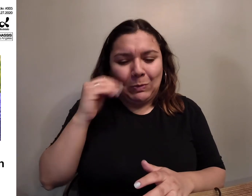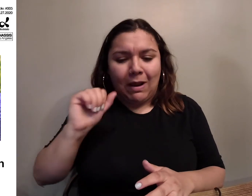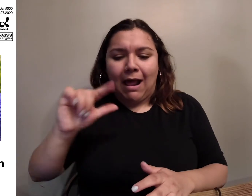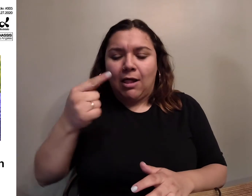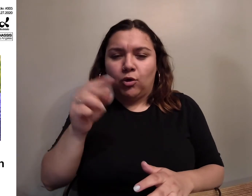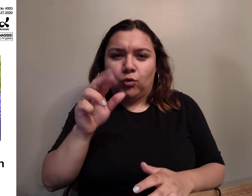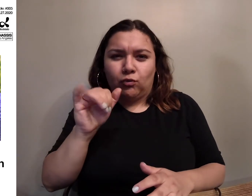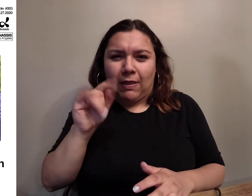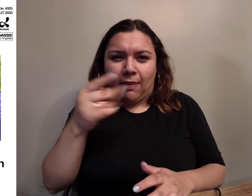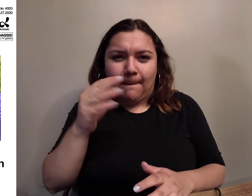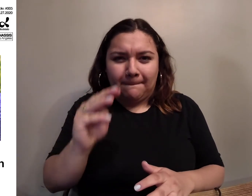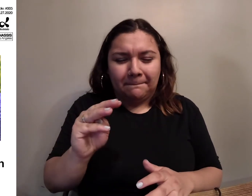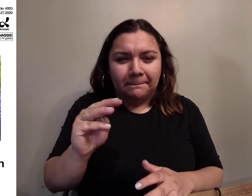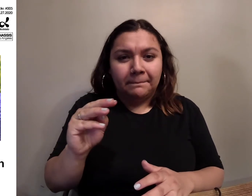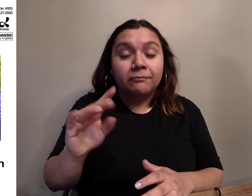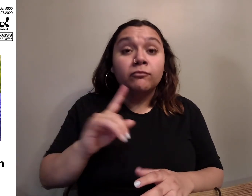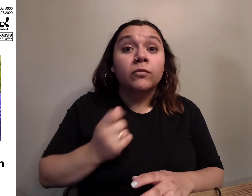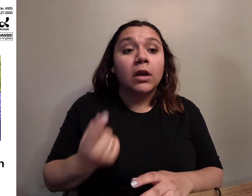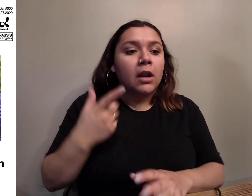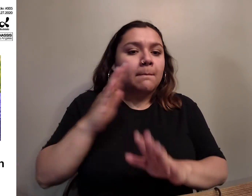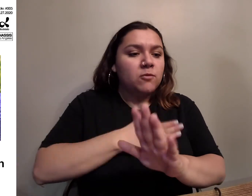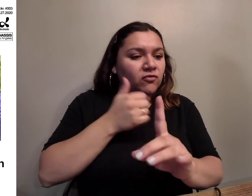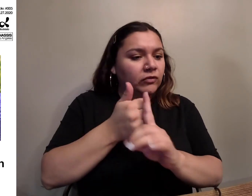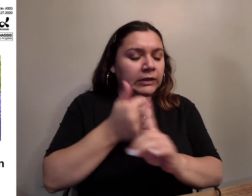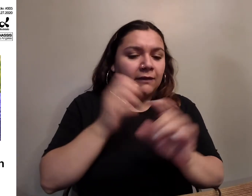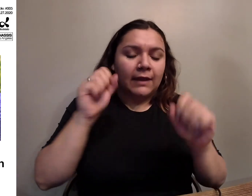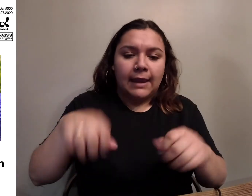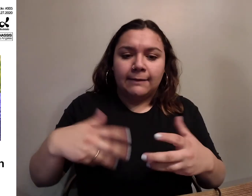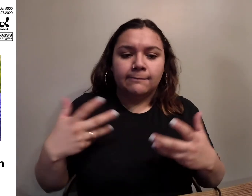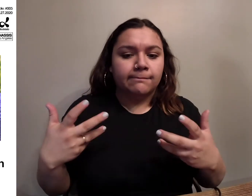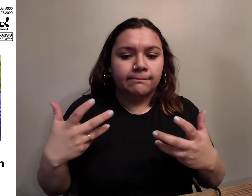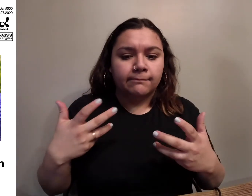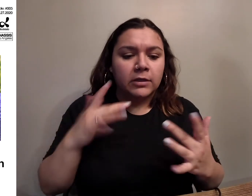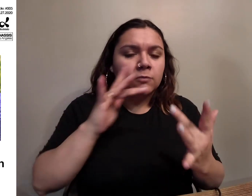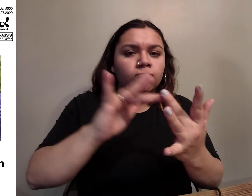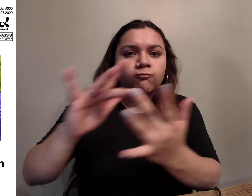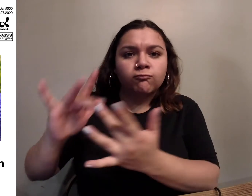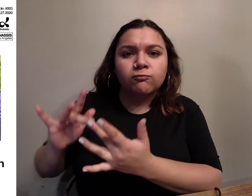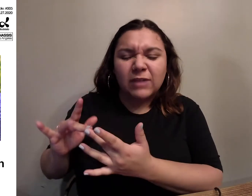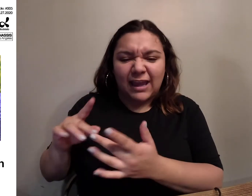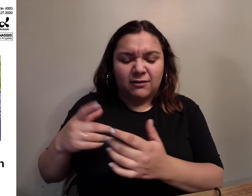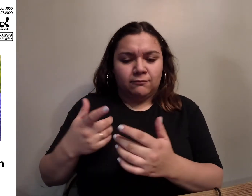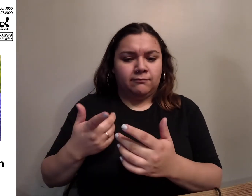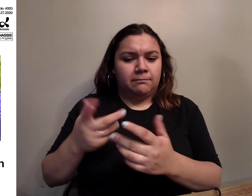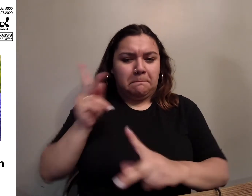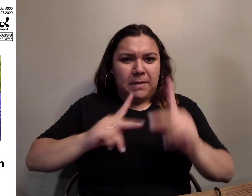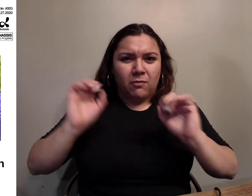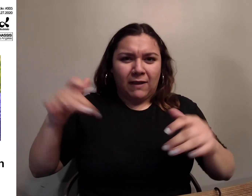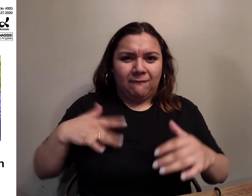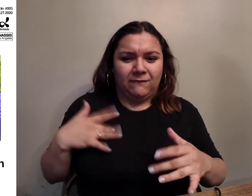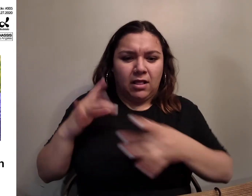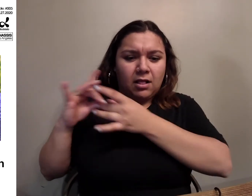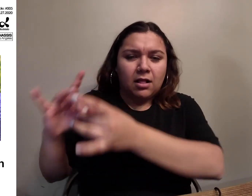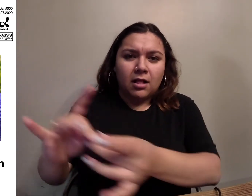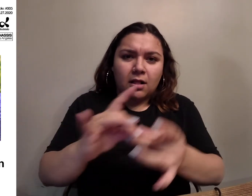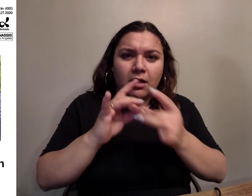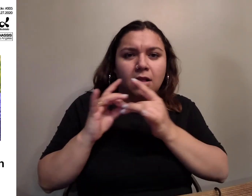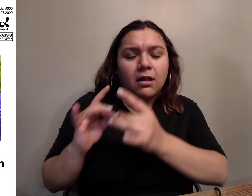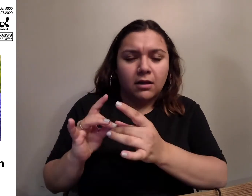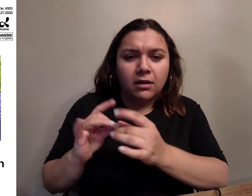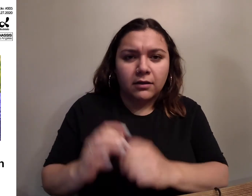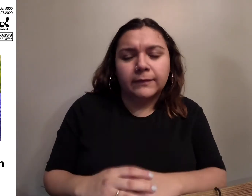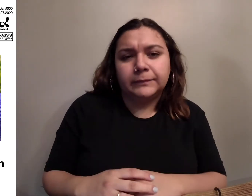algorithms in its ability to reach and connect us. It's something that